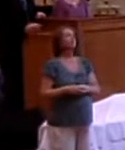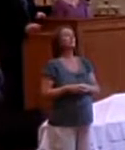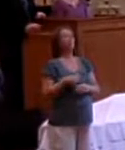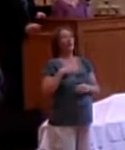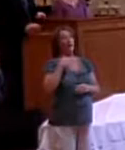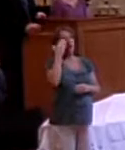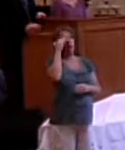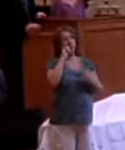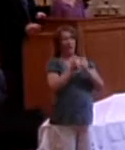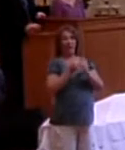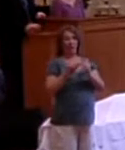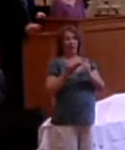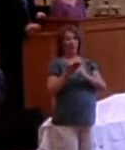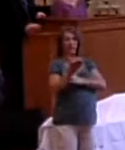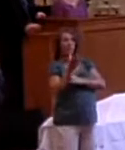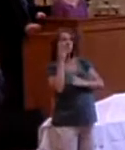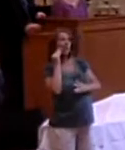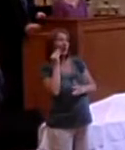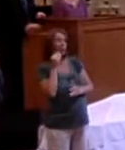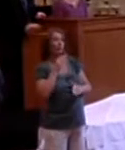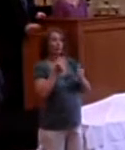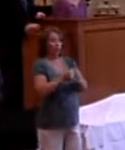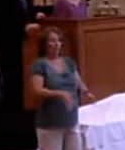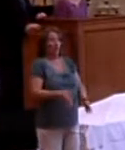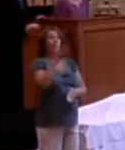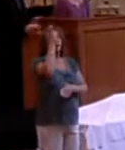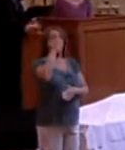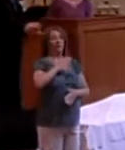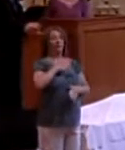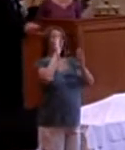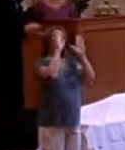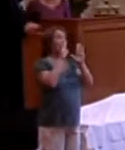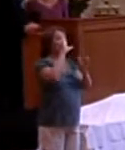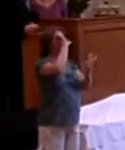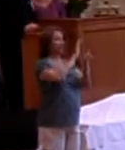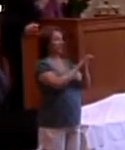this without God and my wonderful husband. So thanks.